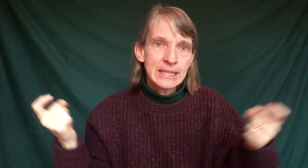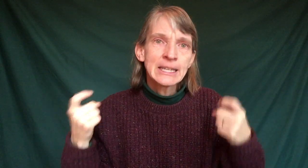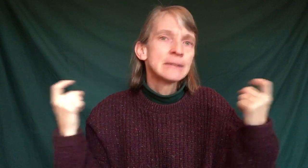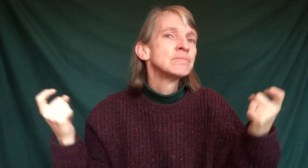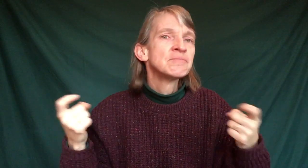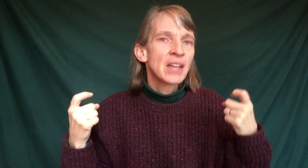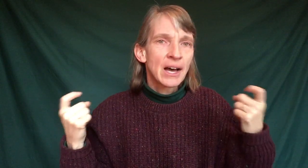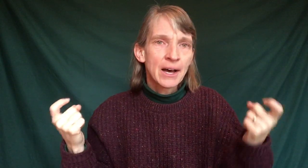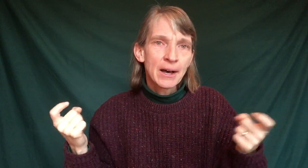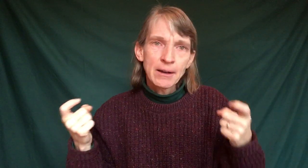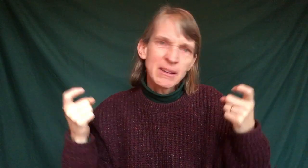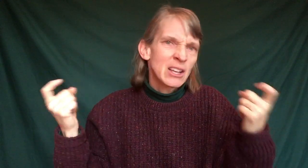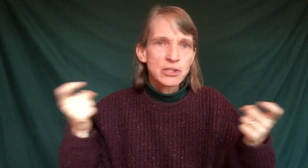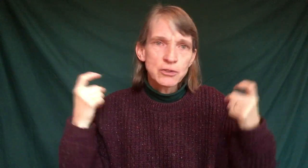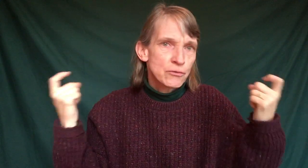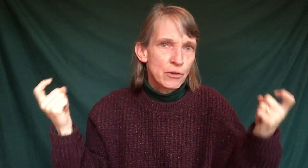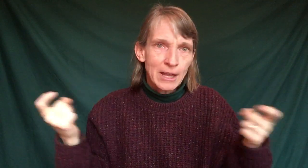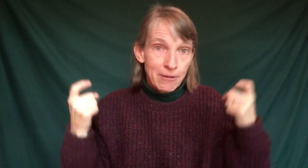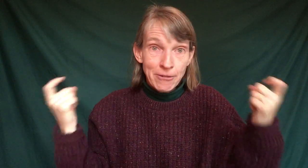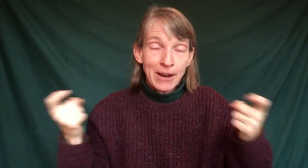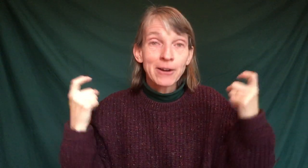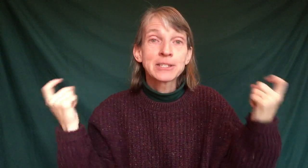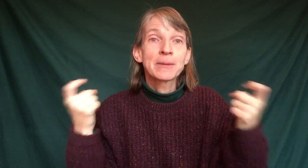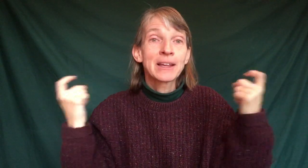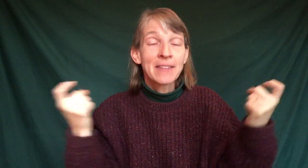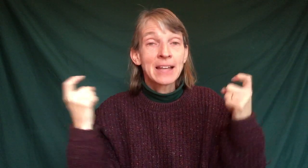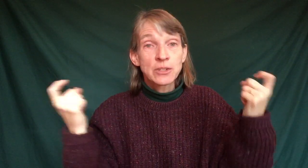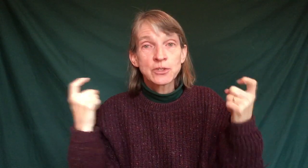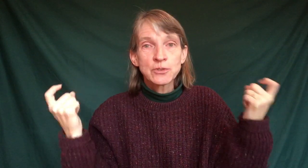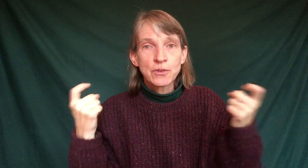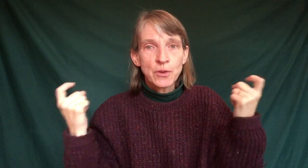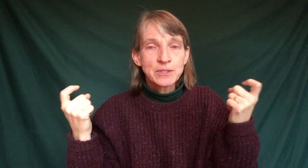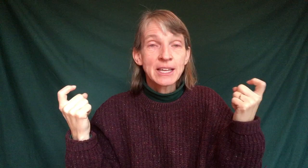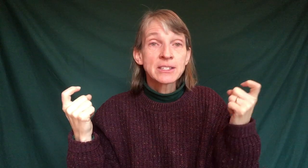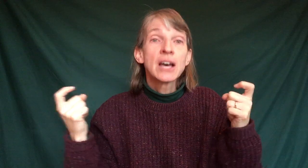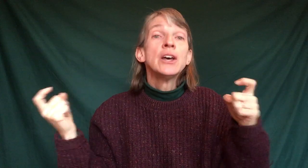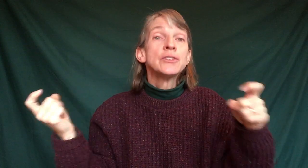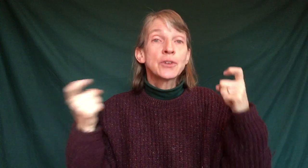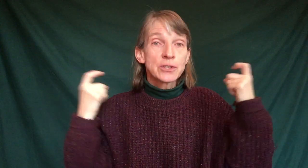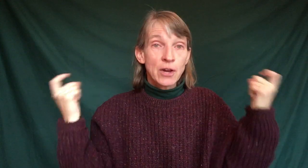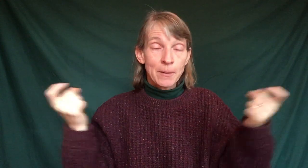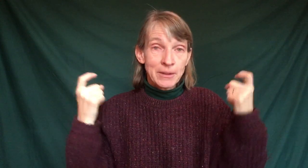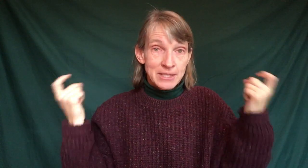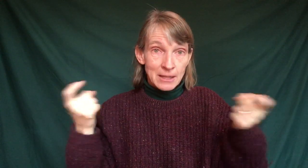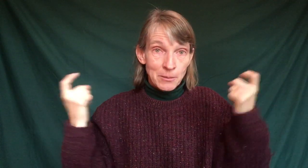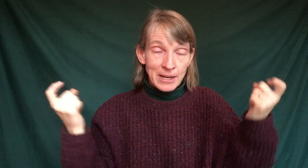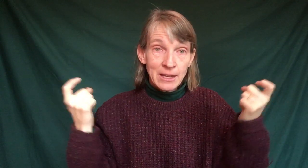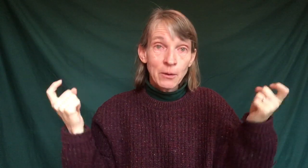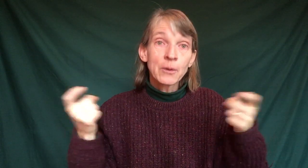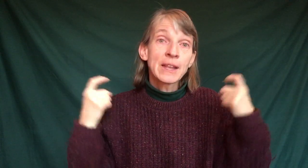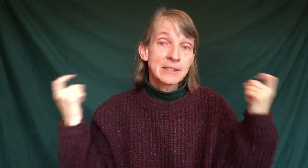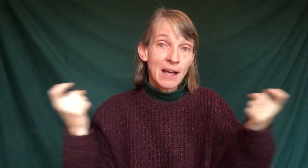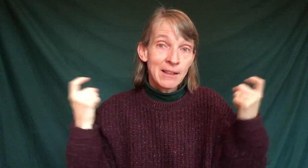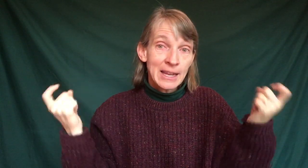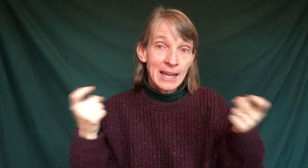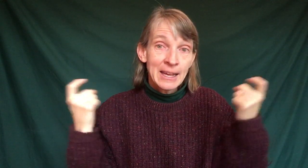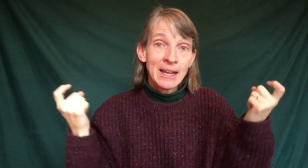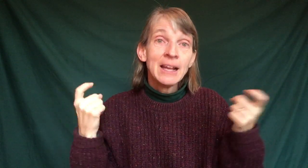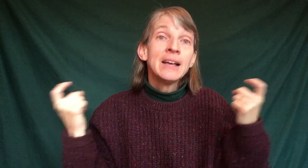festivity. Also used for like a fair or something like that. So it's used for those things. So you can talk about celebrating or that it's a holiday